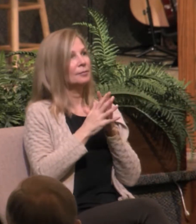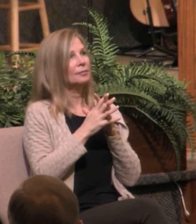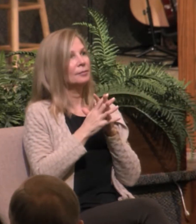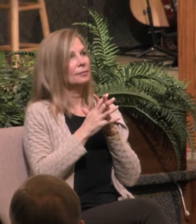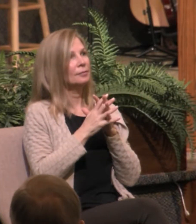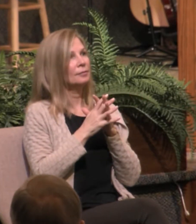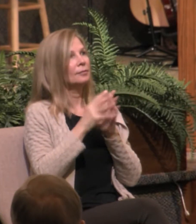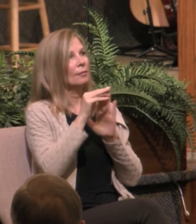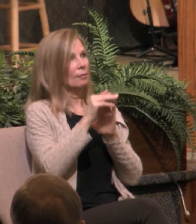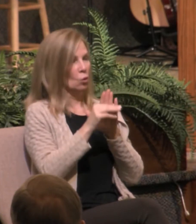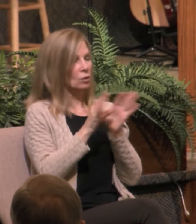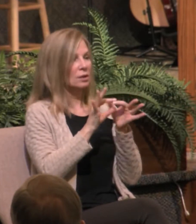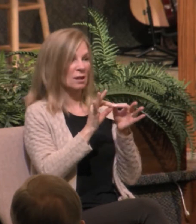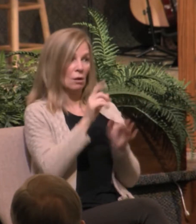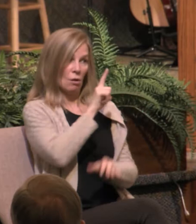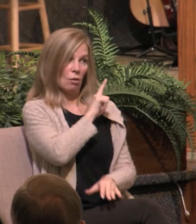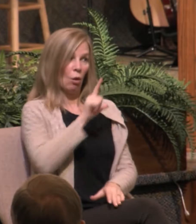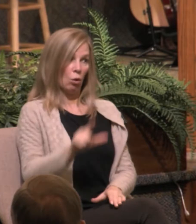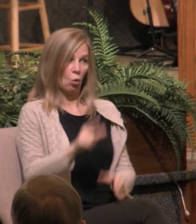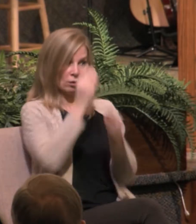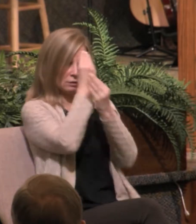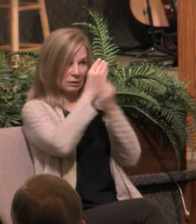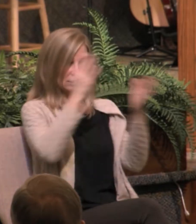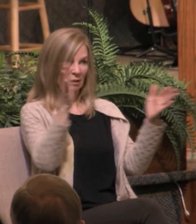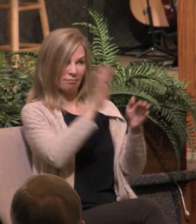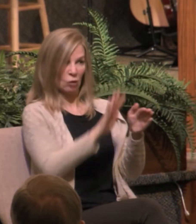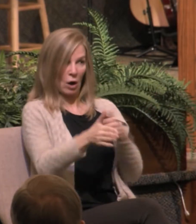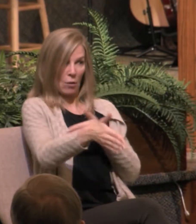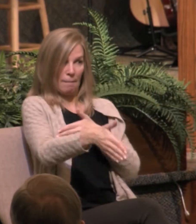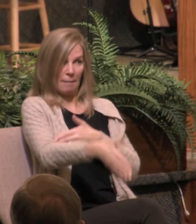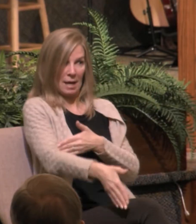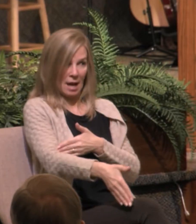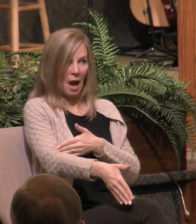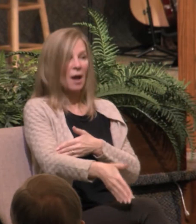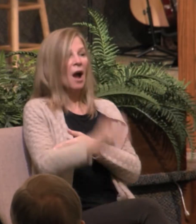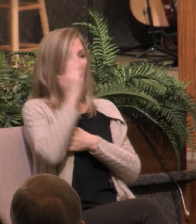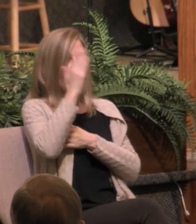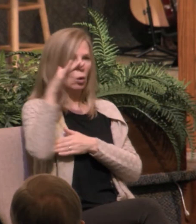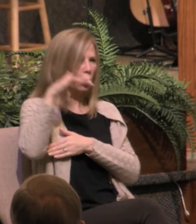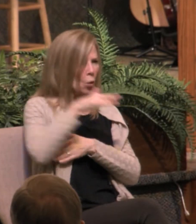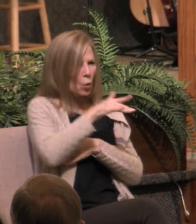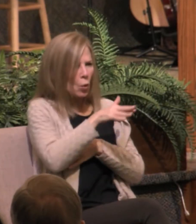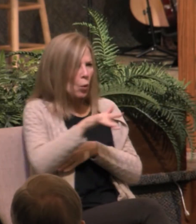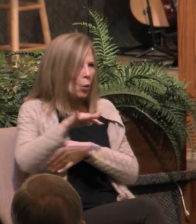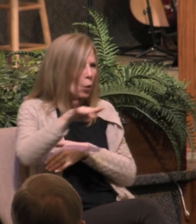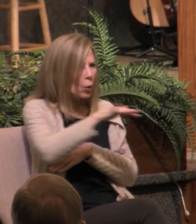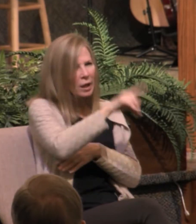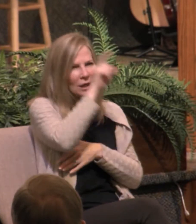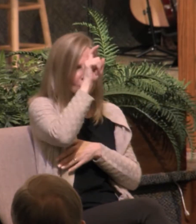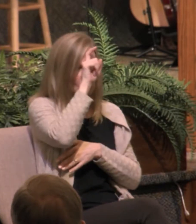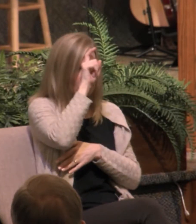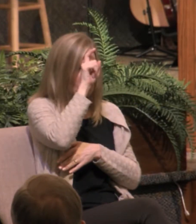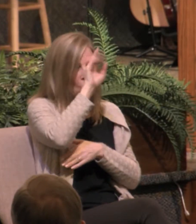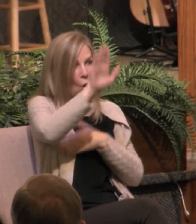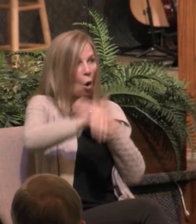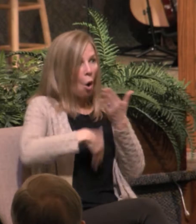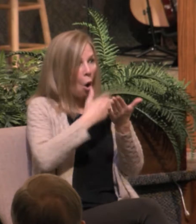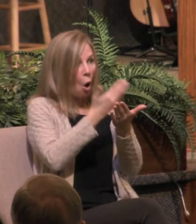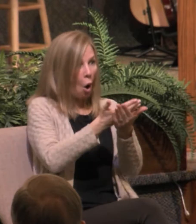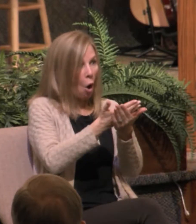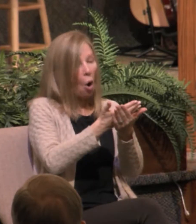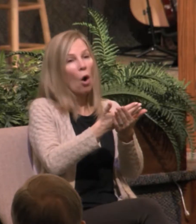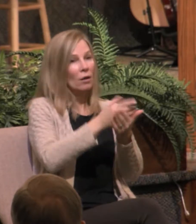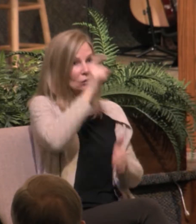verse 4, Moses said, thus says the Lord, about midnight I am going out into the midst of Egypt, and all the firstborn in the land of Egypt shall